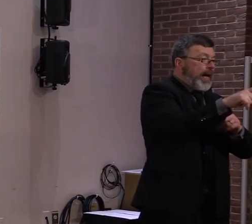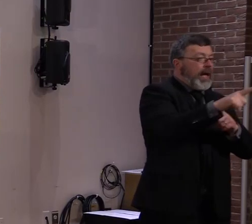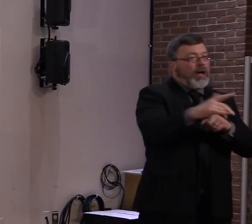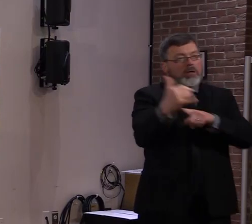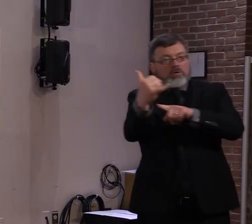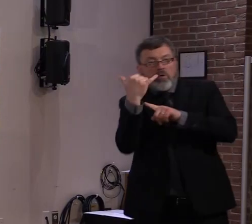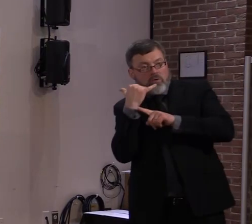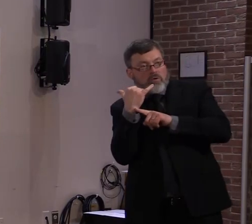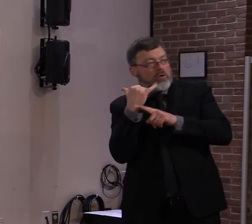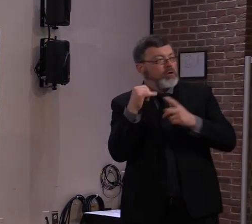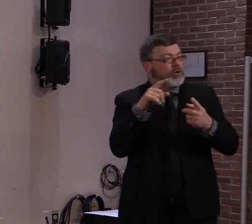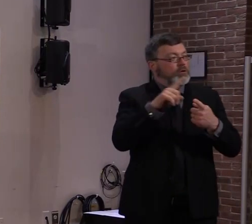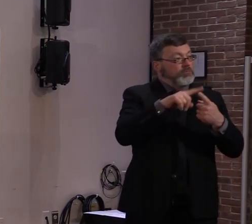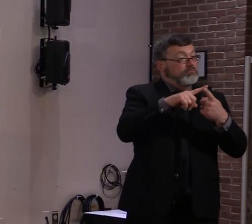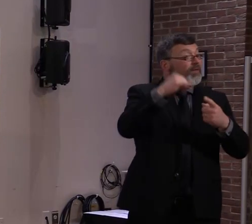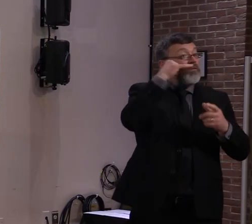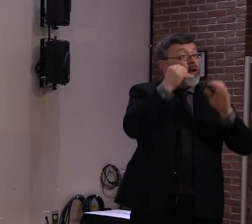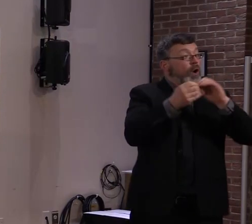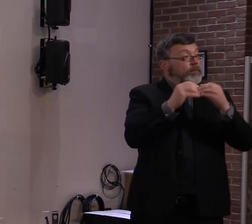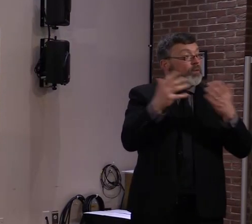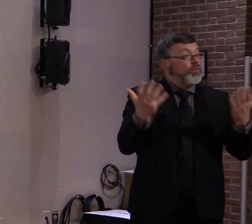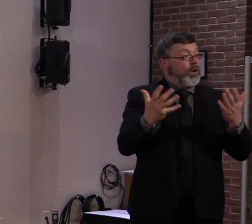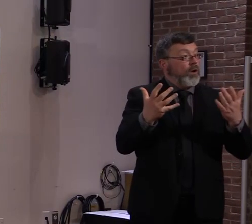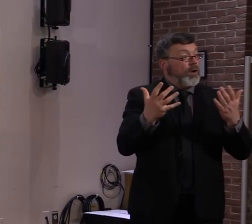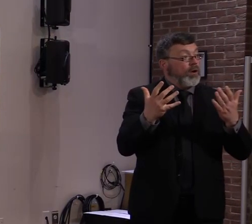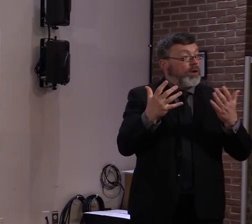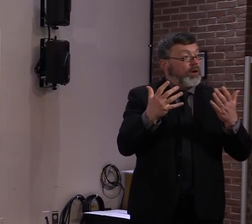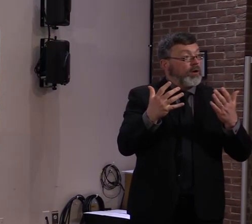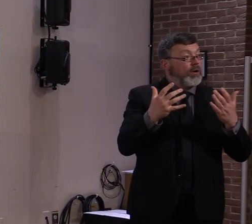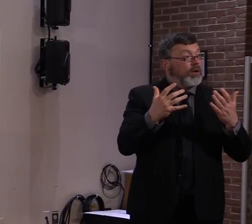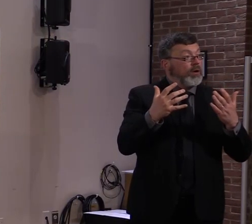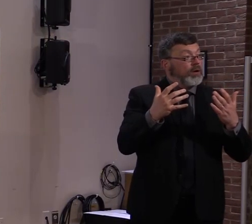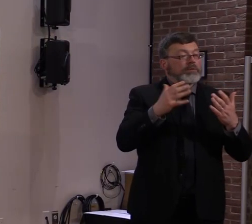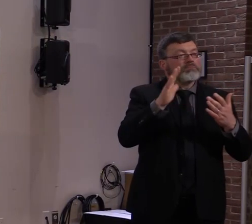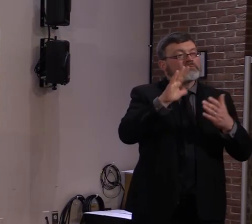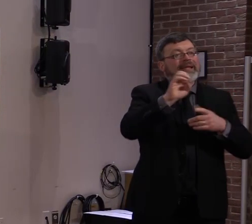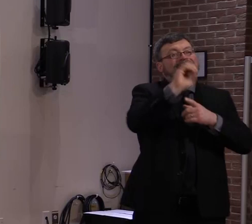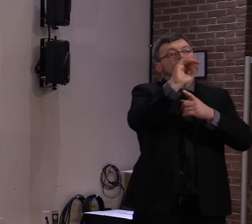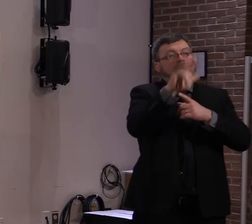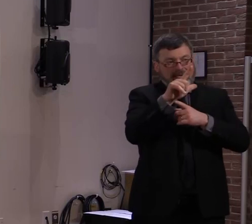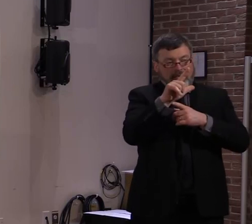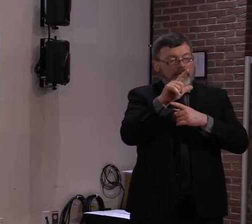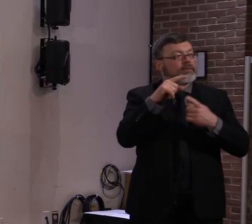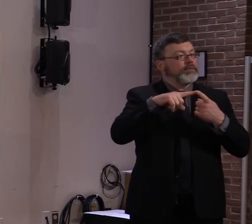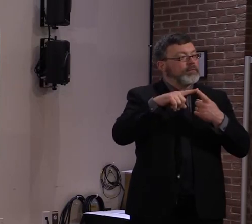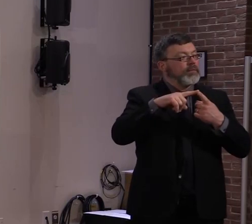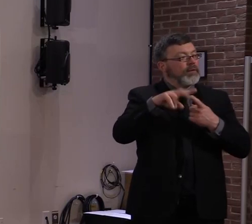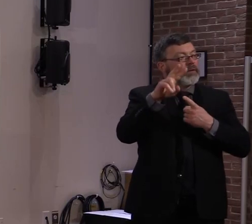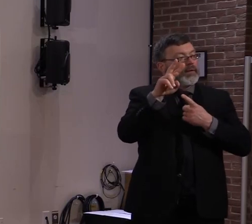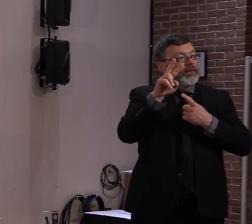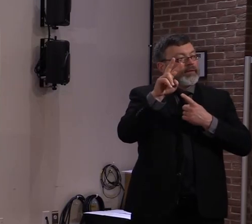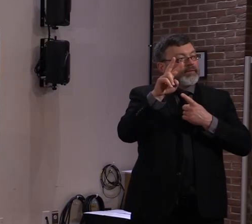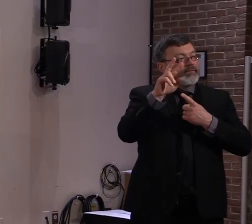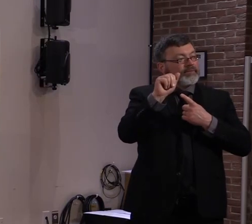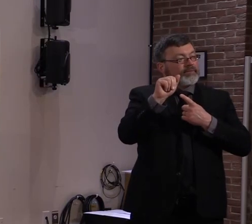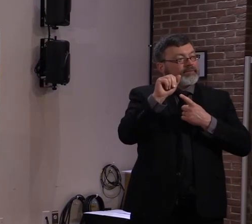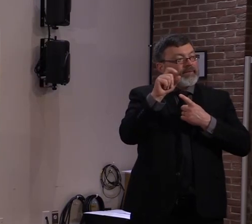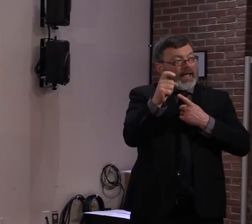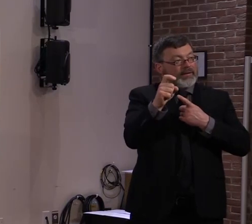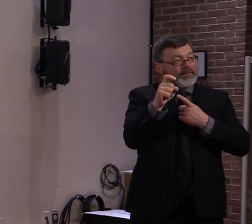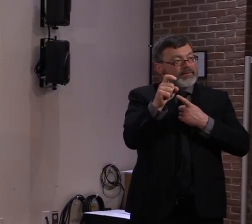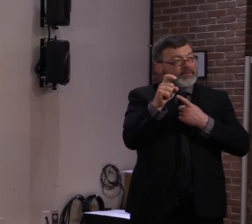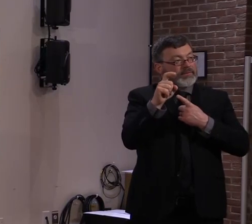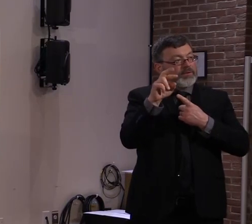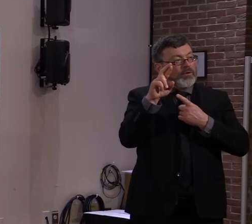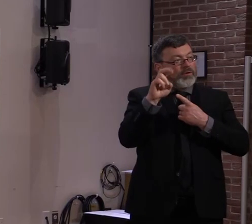888-688-4667, option 3. If you choose to have it sent to you by secure email, which will only take you can